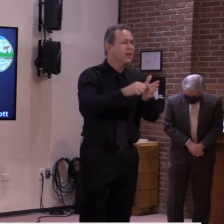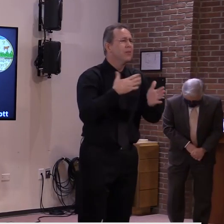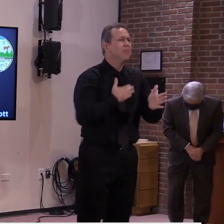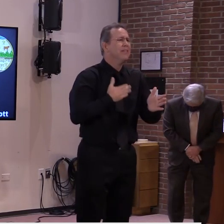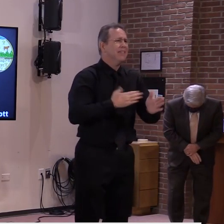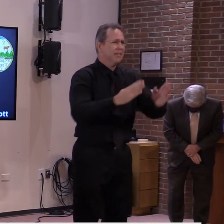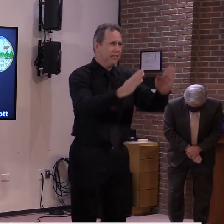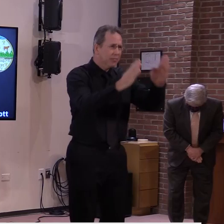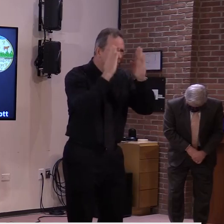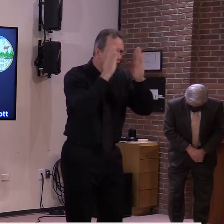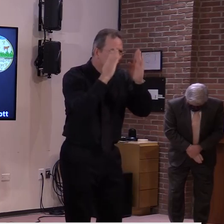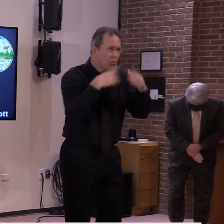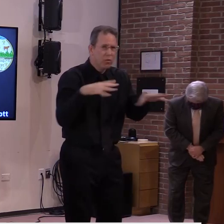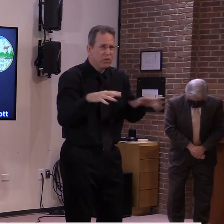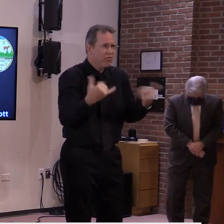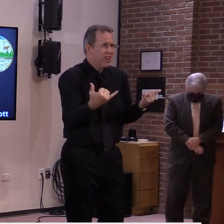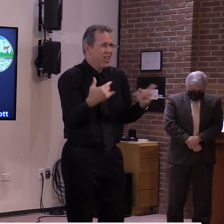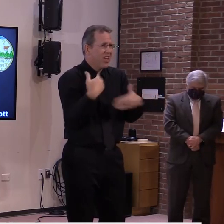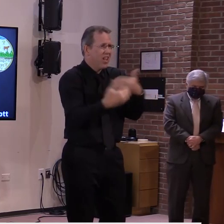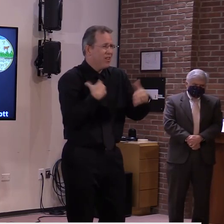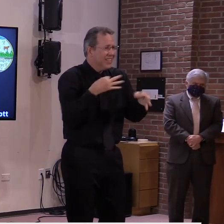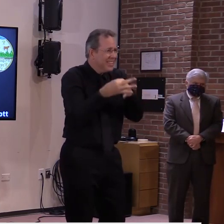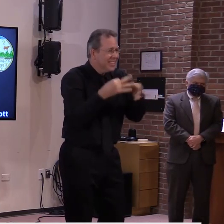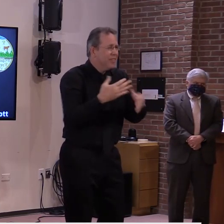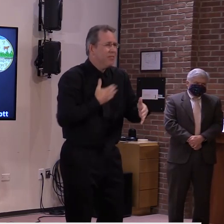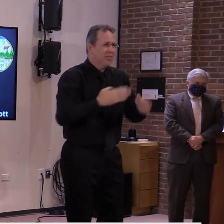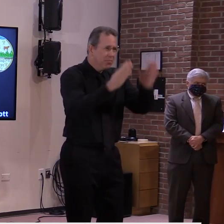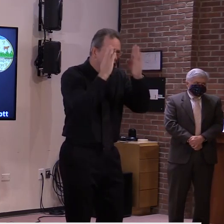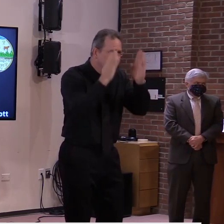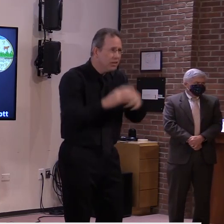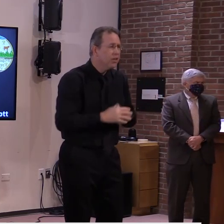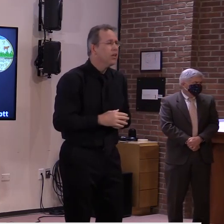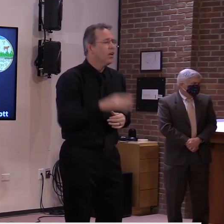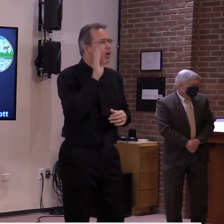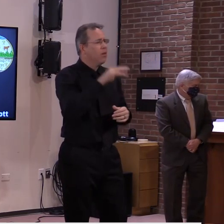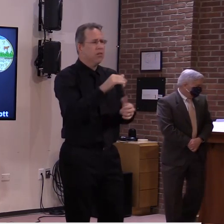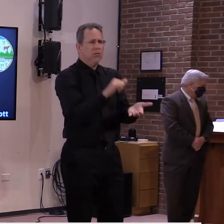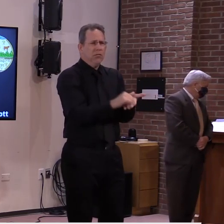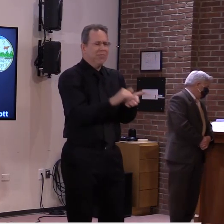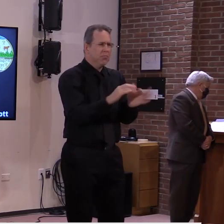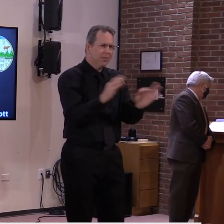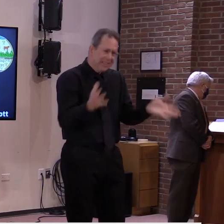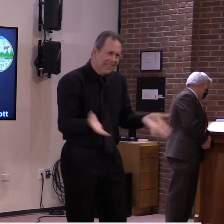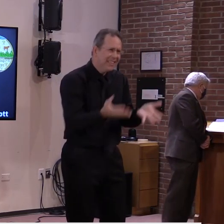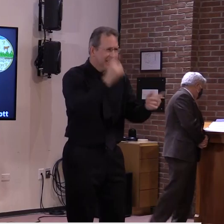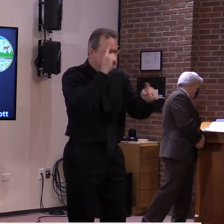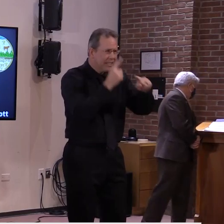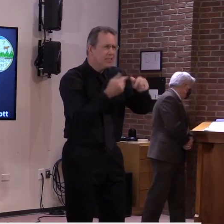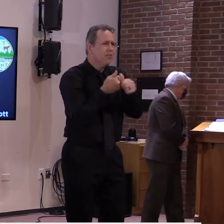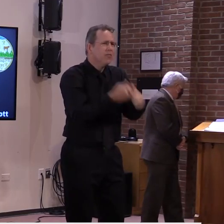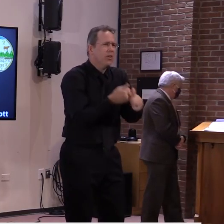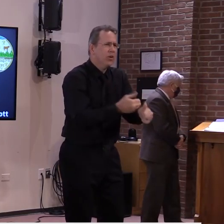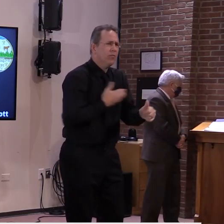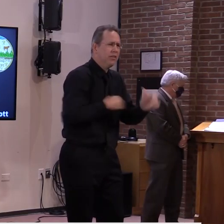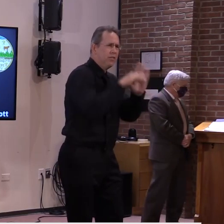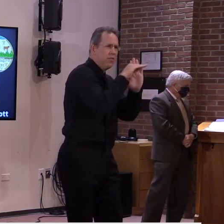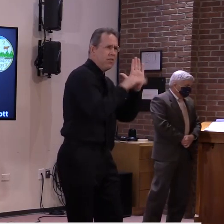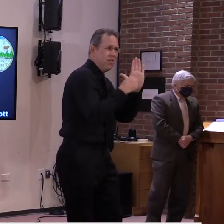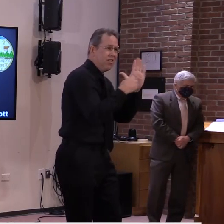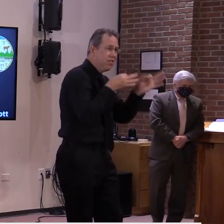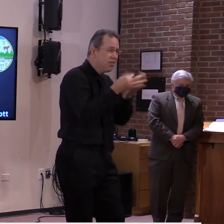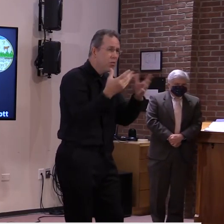before our eyes. So I'm once again urging Vermonters to follow our health guidance. It's the most